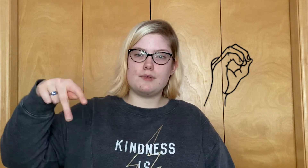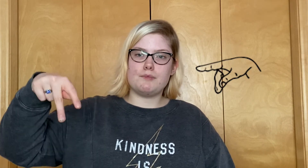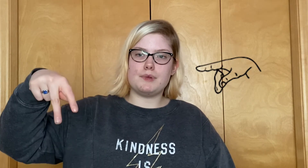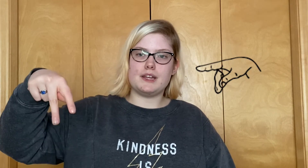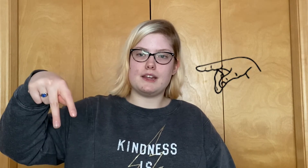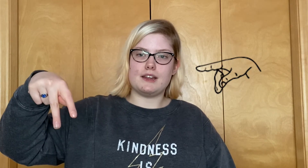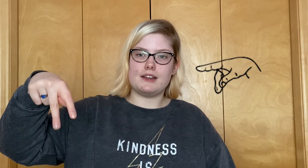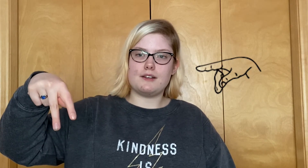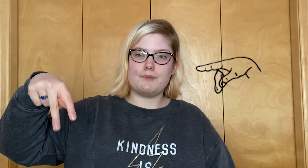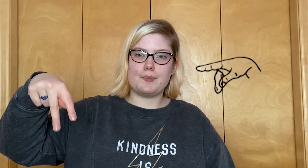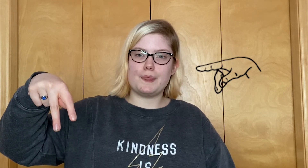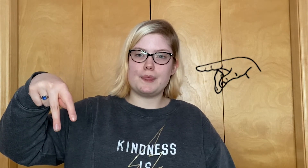P,